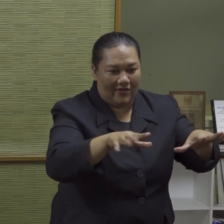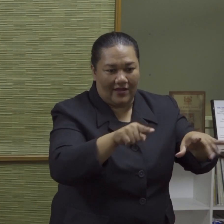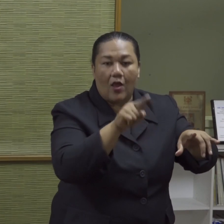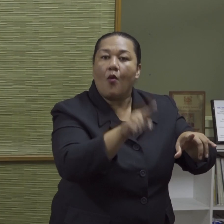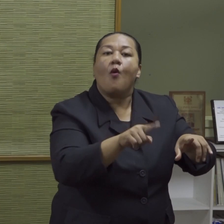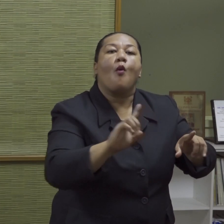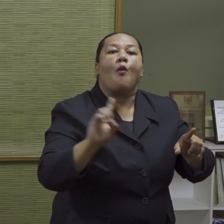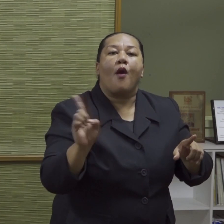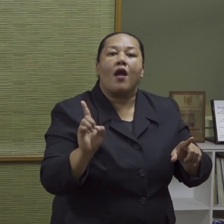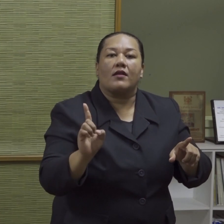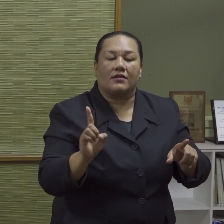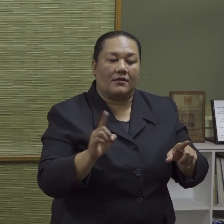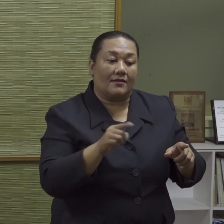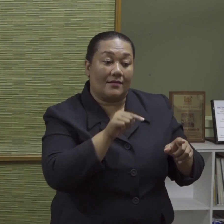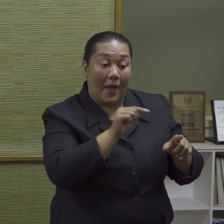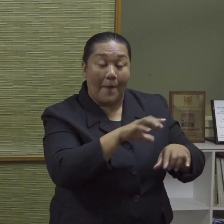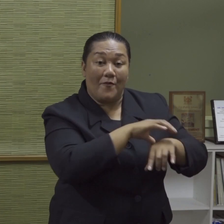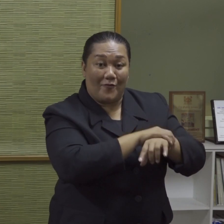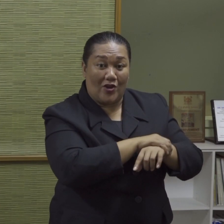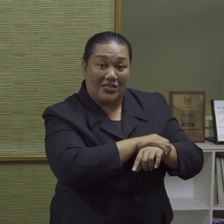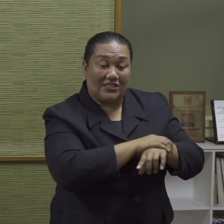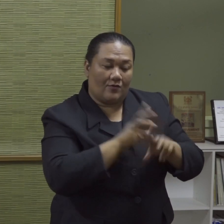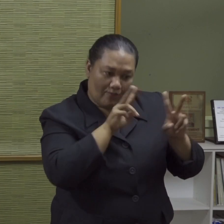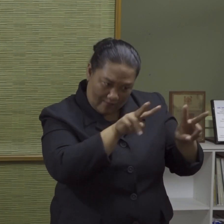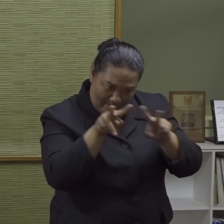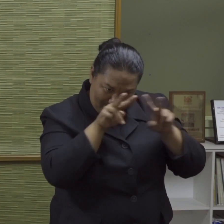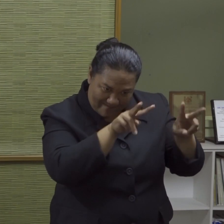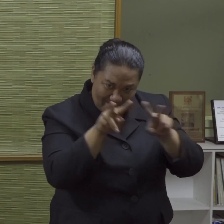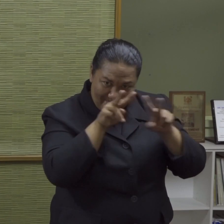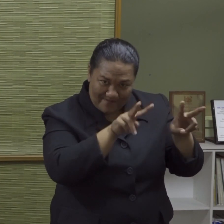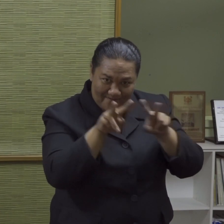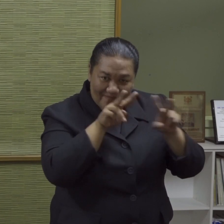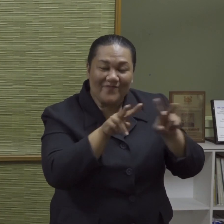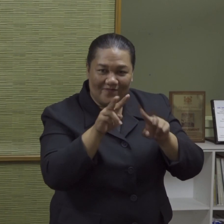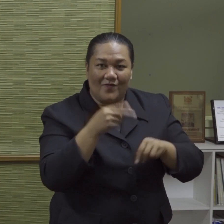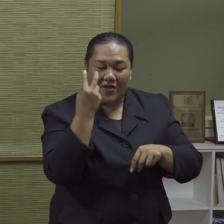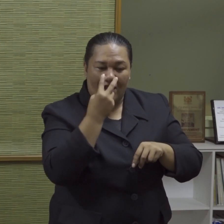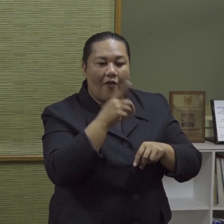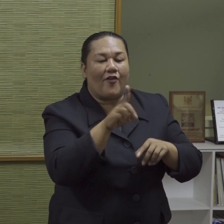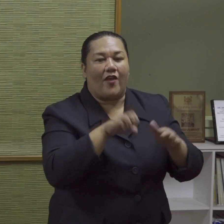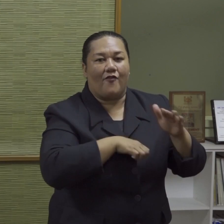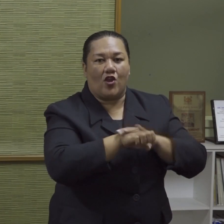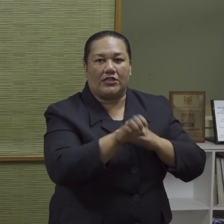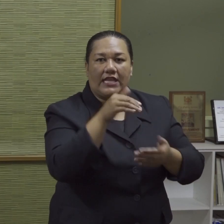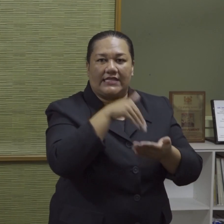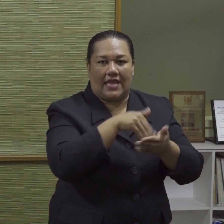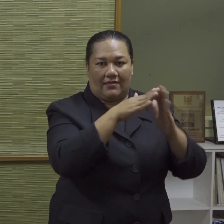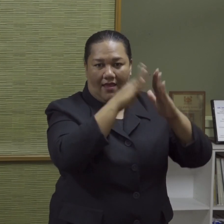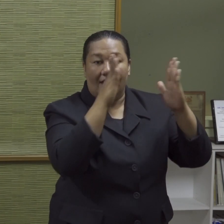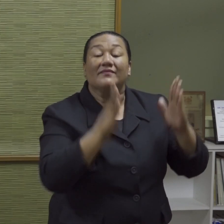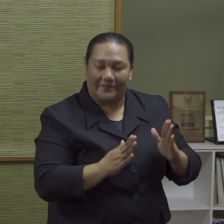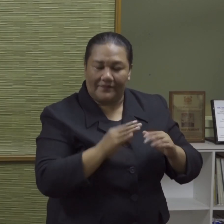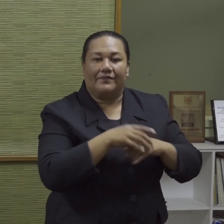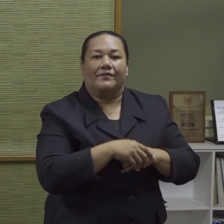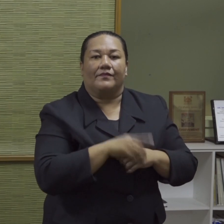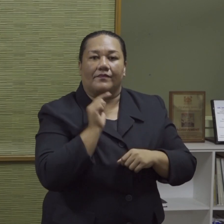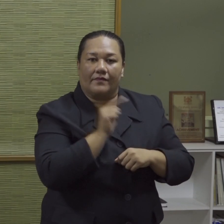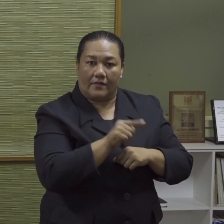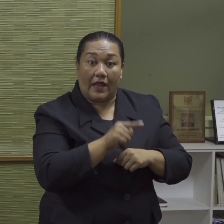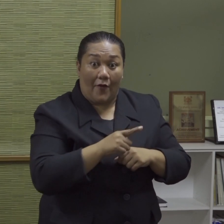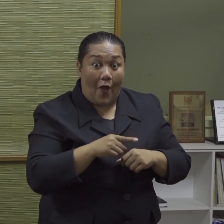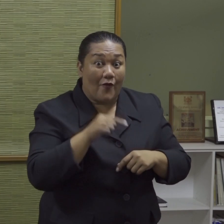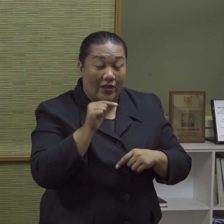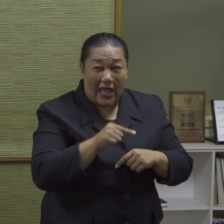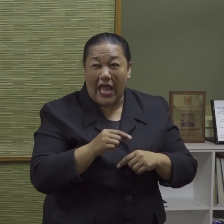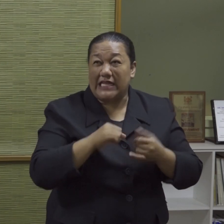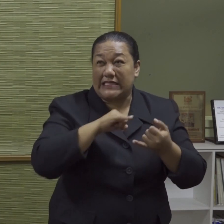centers are open, the Fiji Police Force move in and man the evacuation center. And the lesson, in this case in